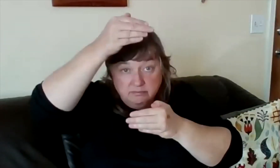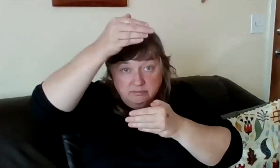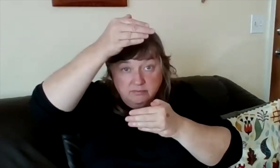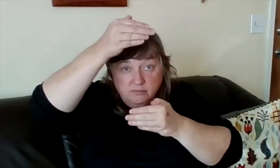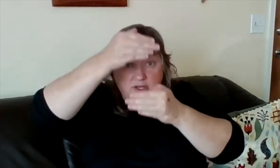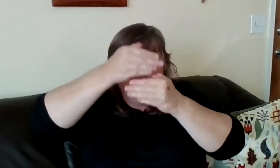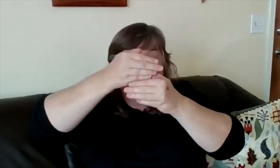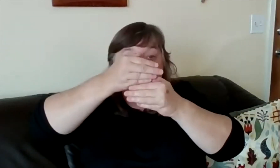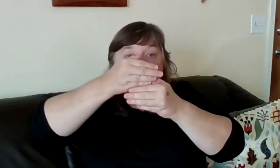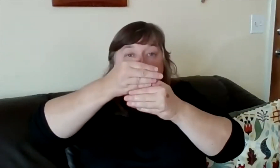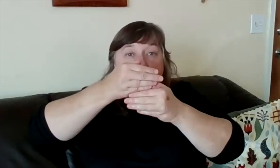Window.